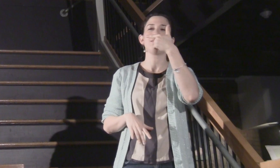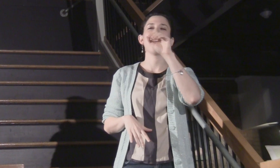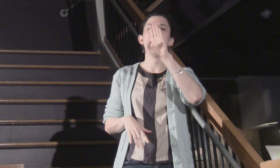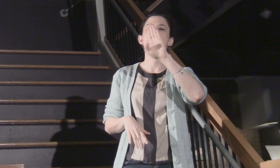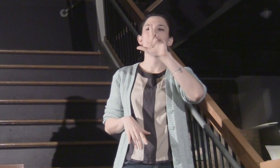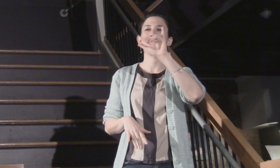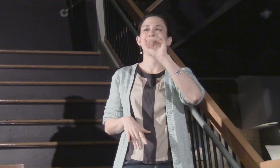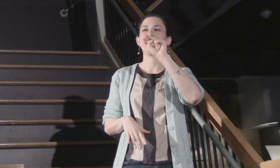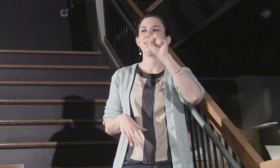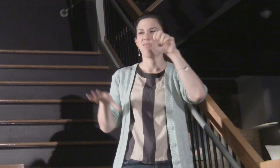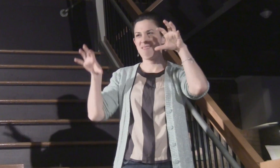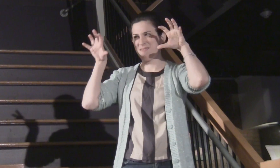Hanukkah